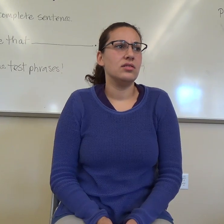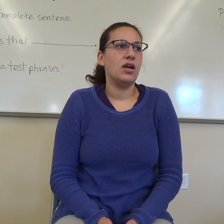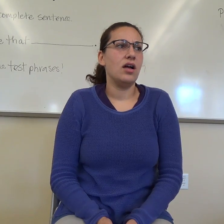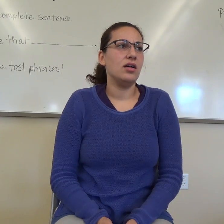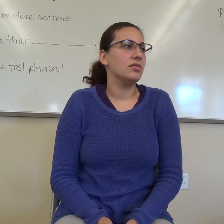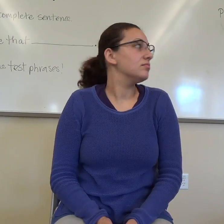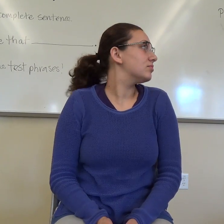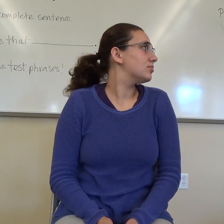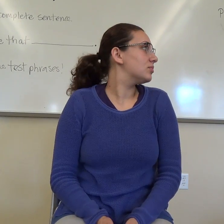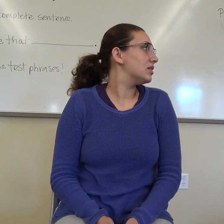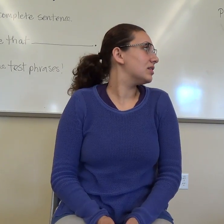Evoked.